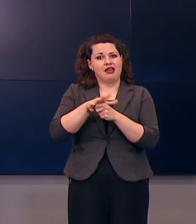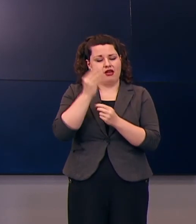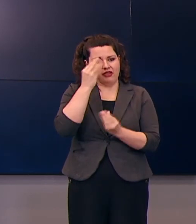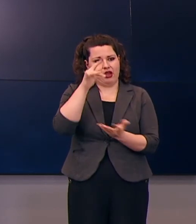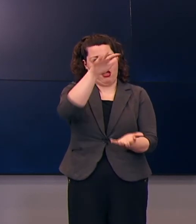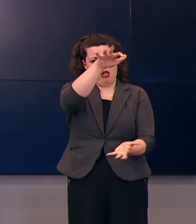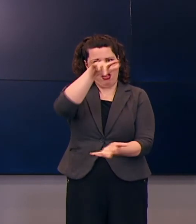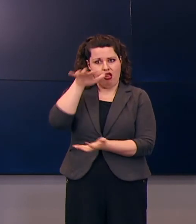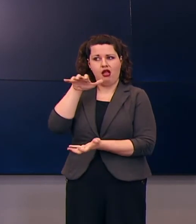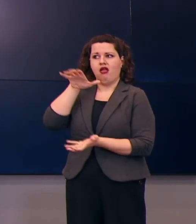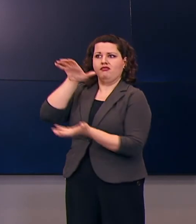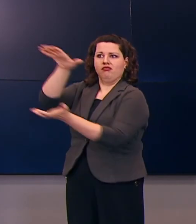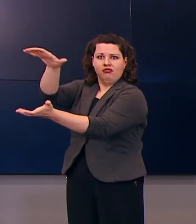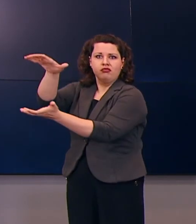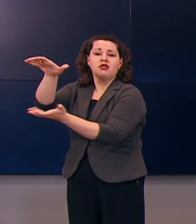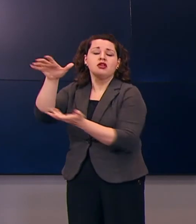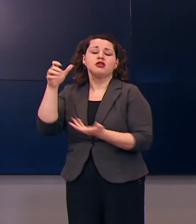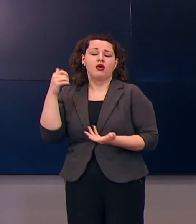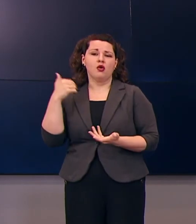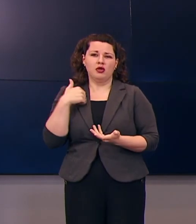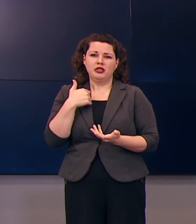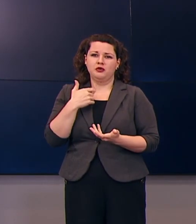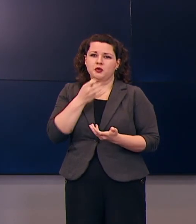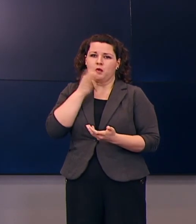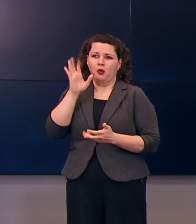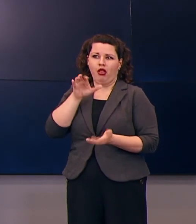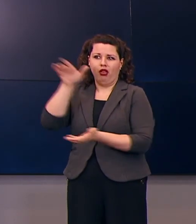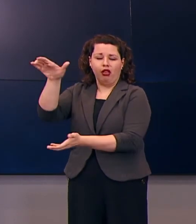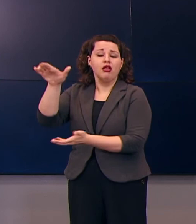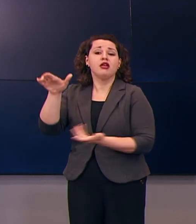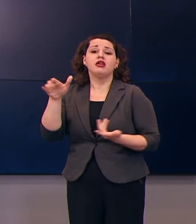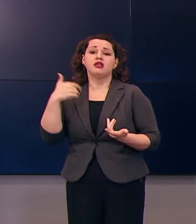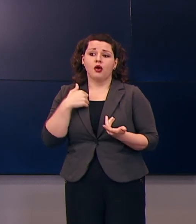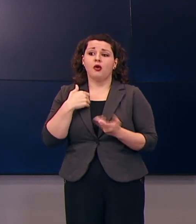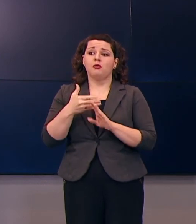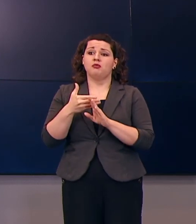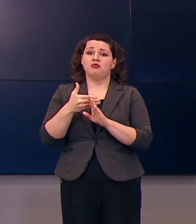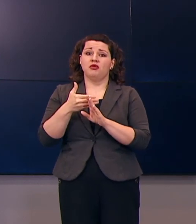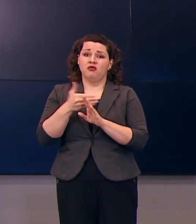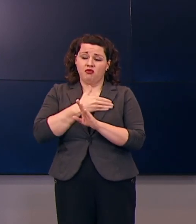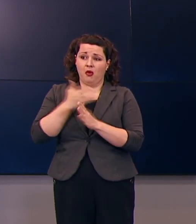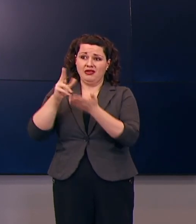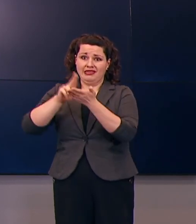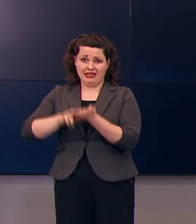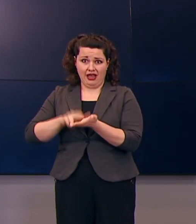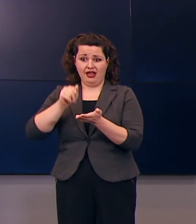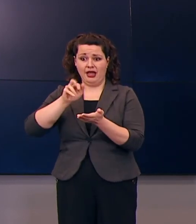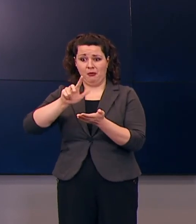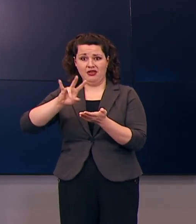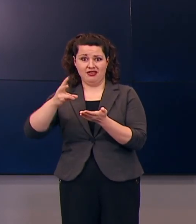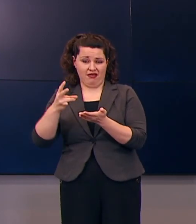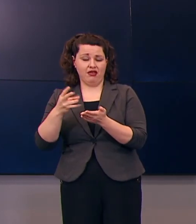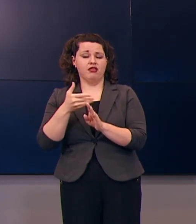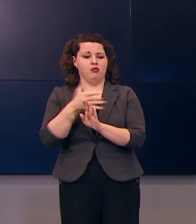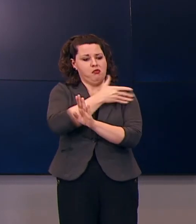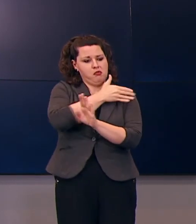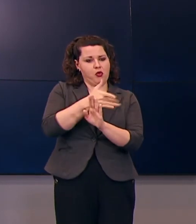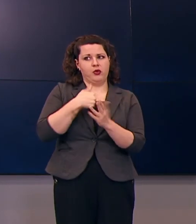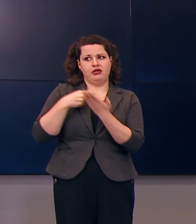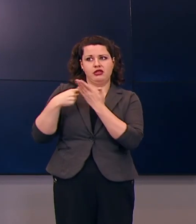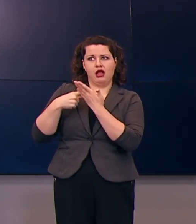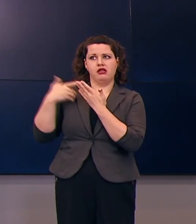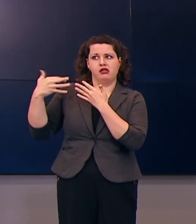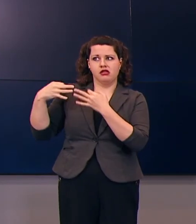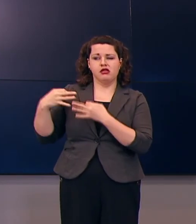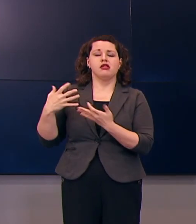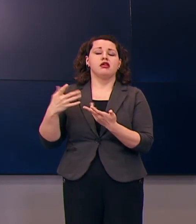of Iowa in the weeks prior to when that contract was signed. We're getting ready to finalize the data provision to them, but we